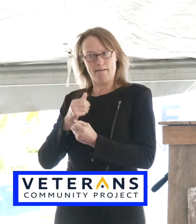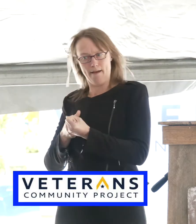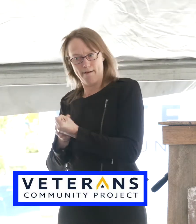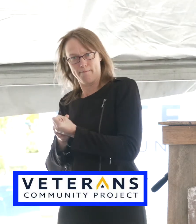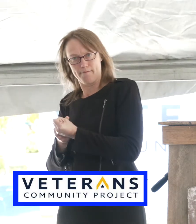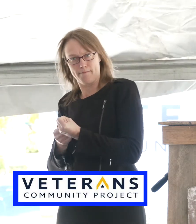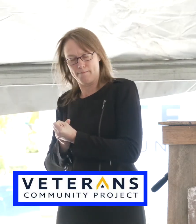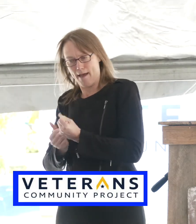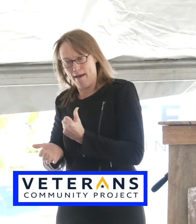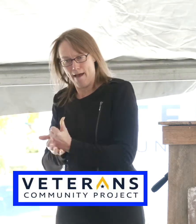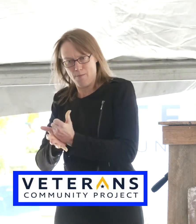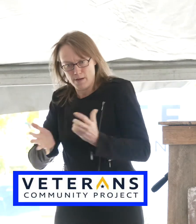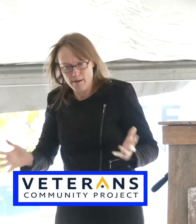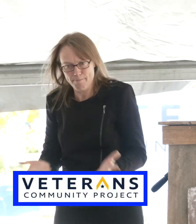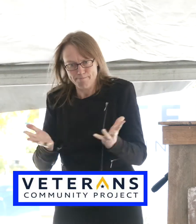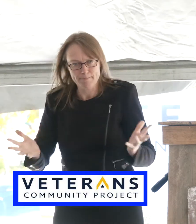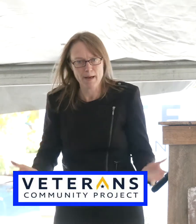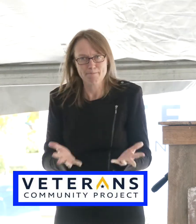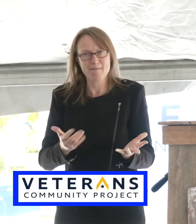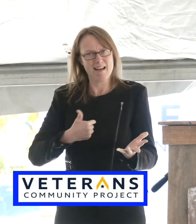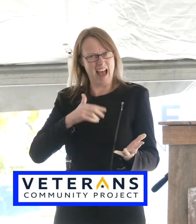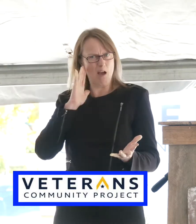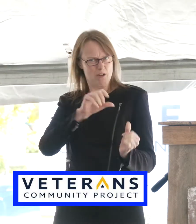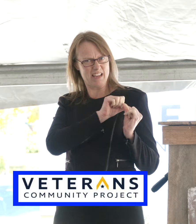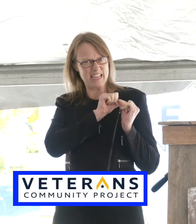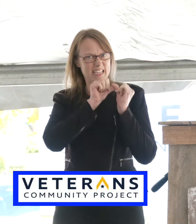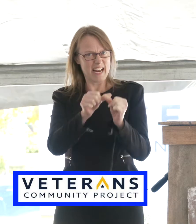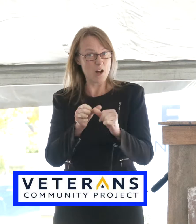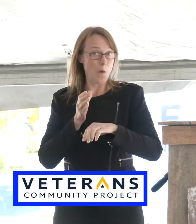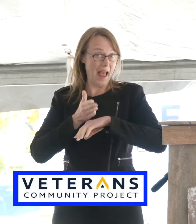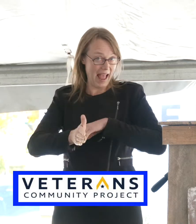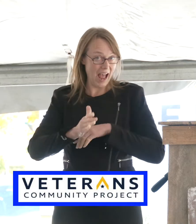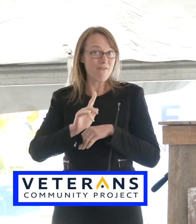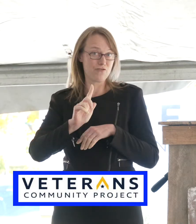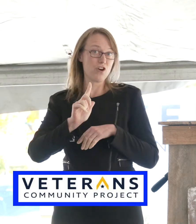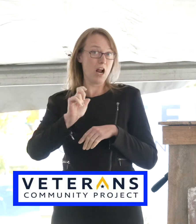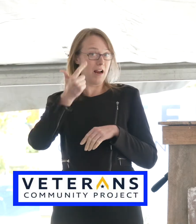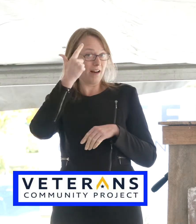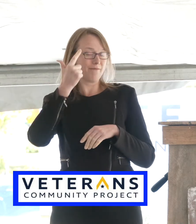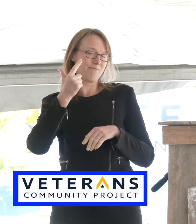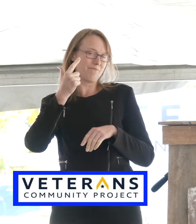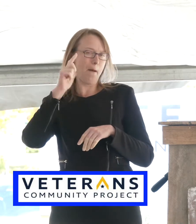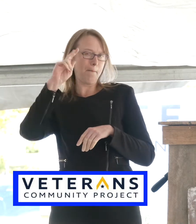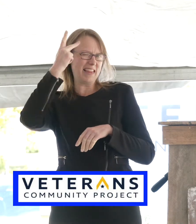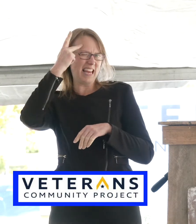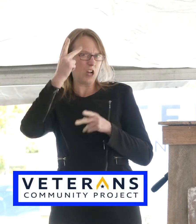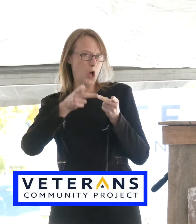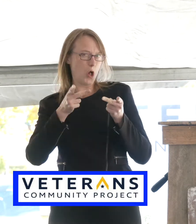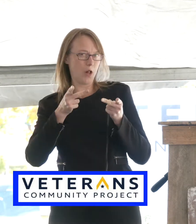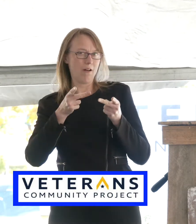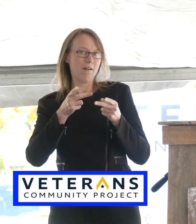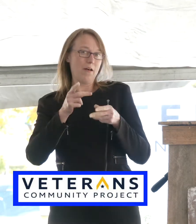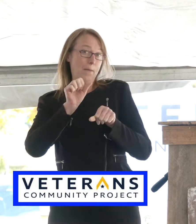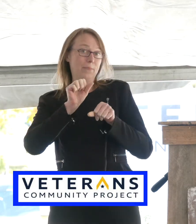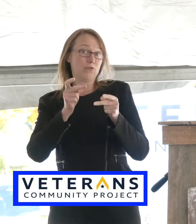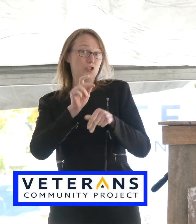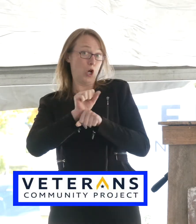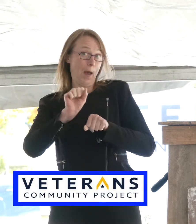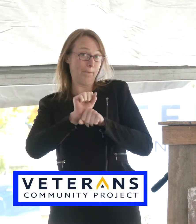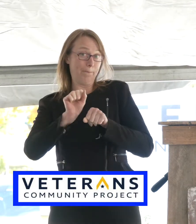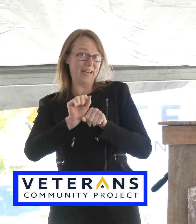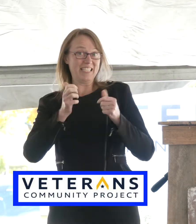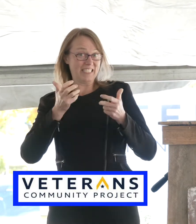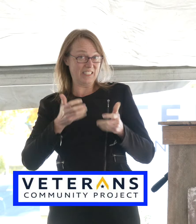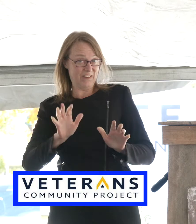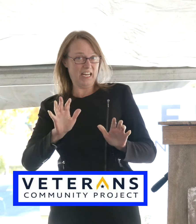political office. I'm not going to be long here, but the homes offer a